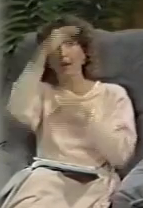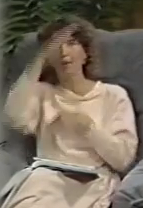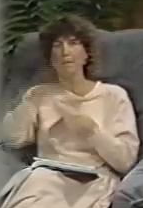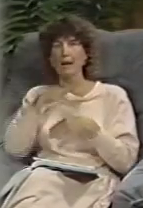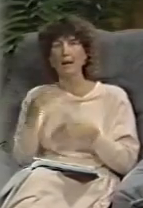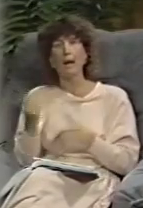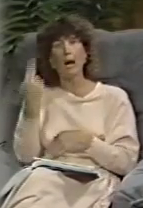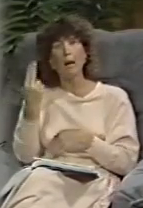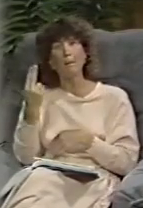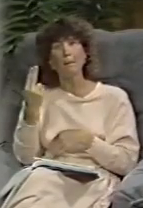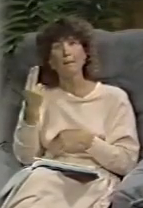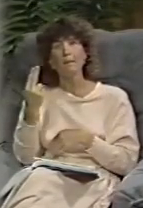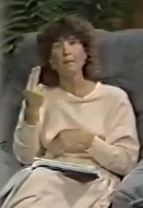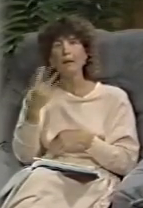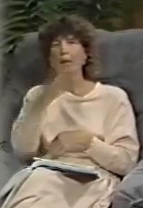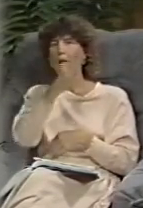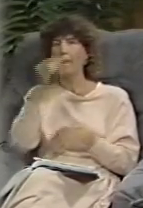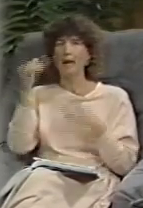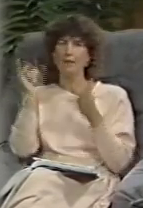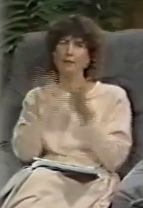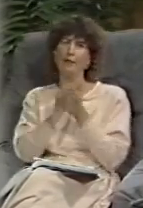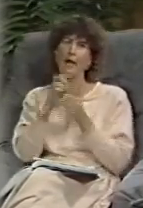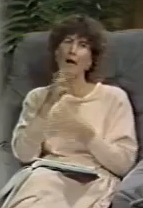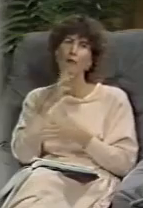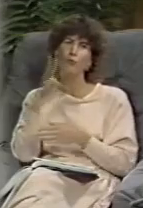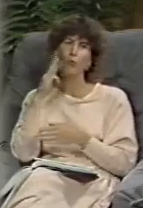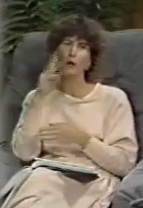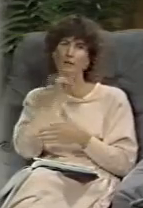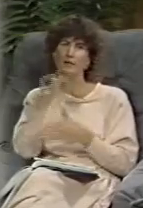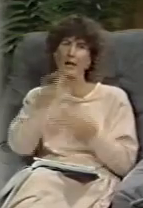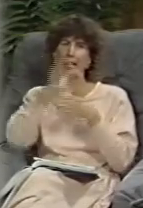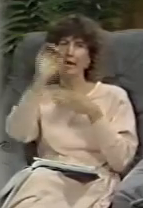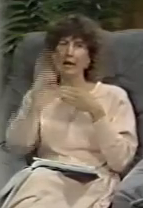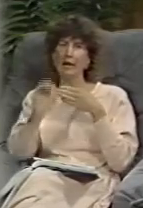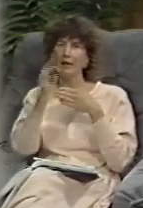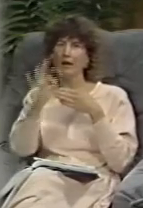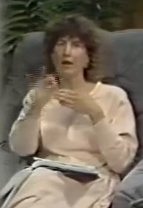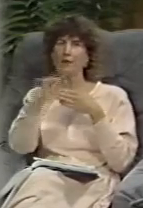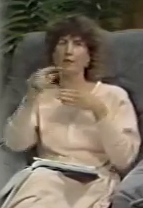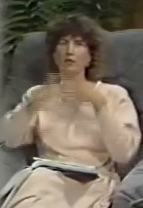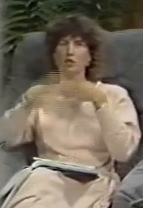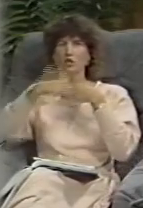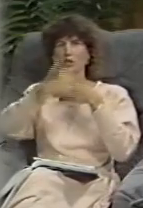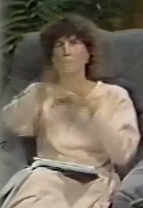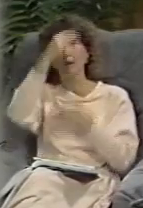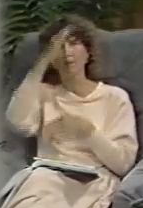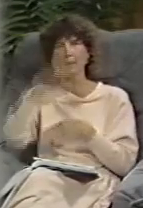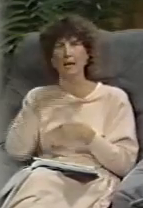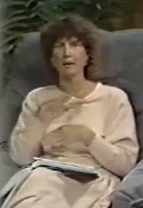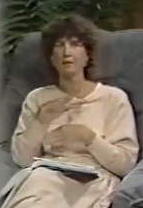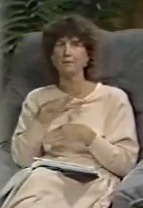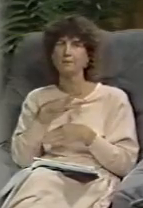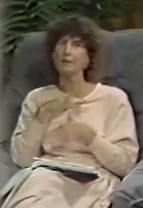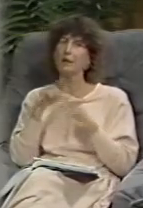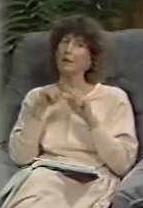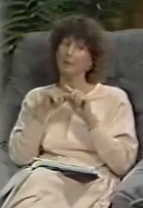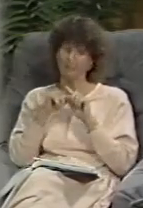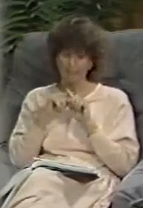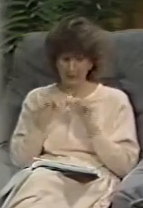gingerbread man up. And that was the end of the gingerbread man.